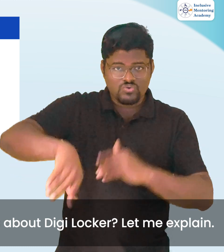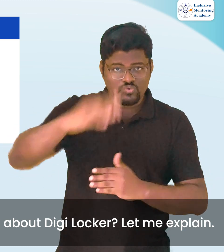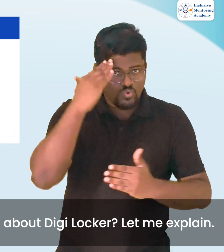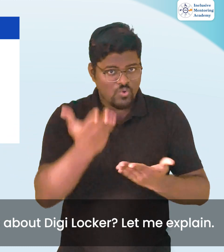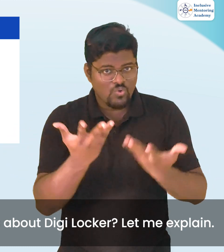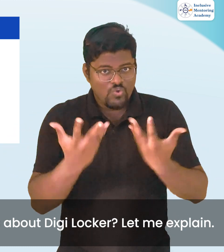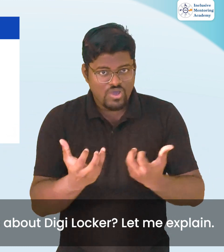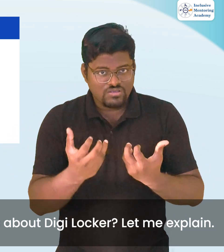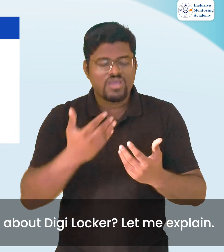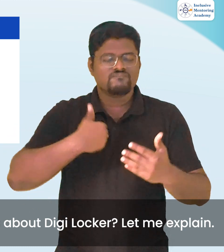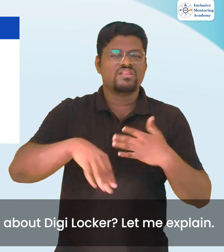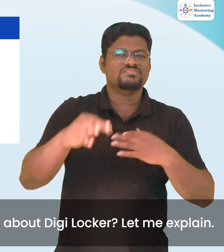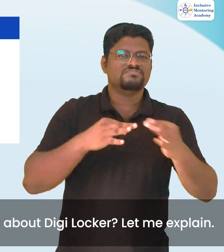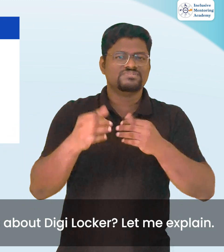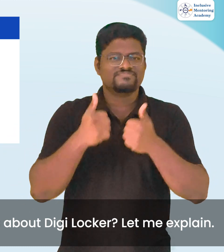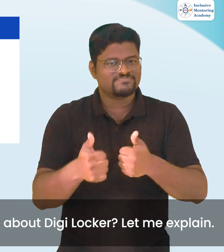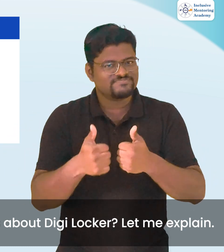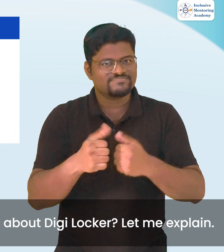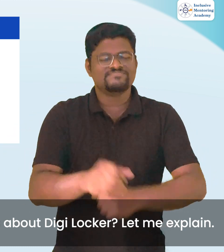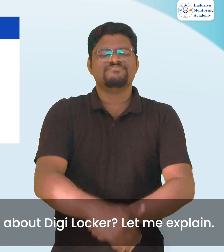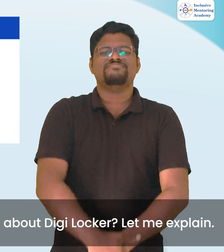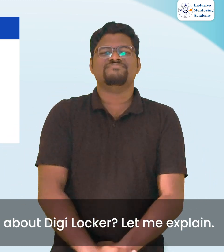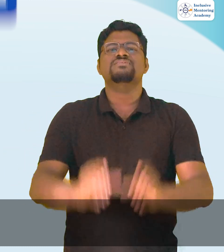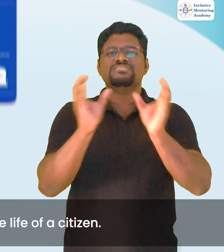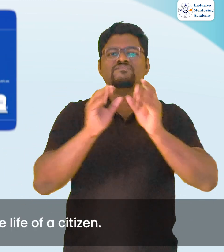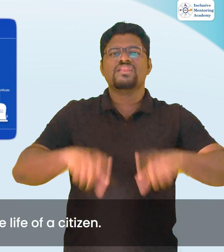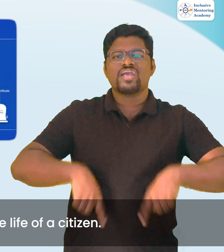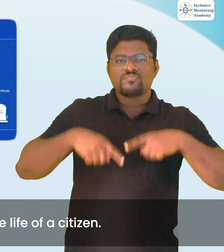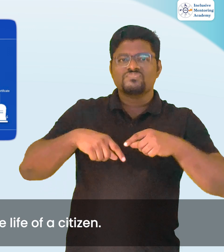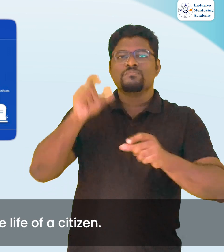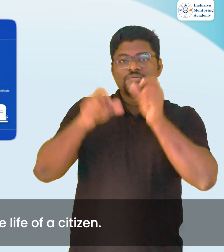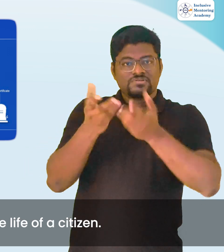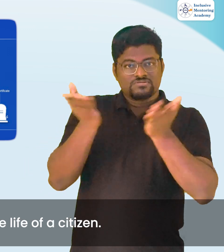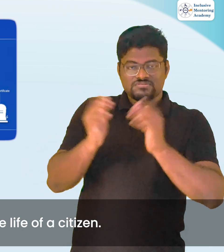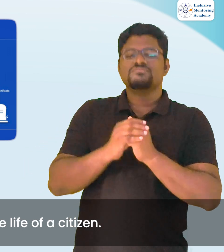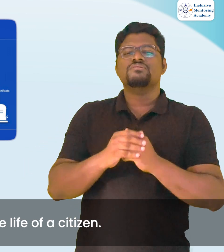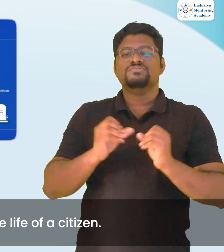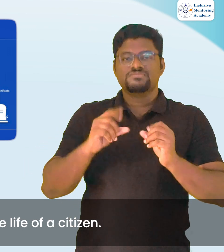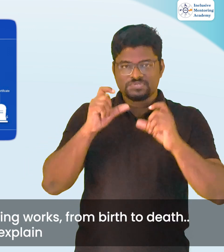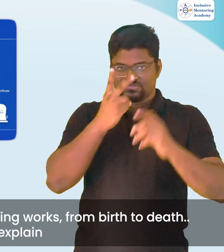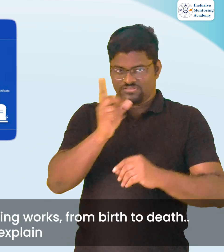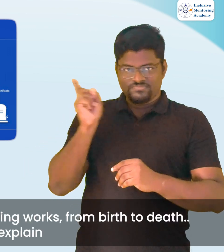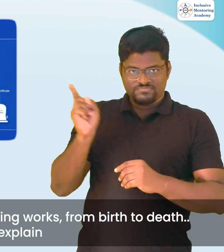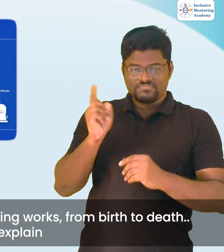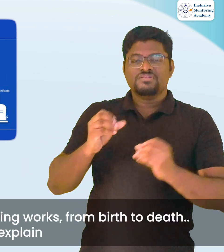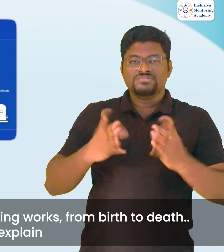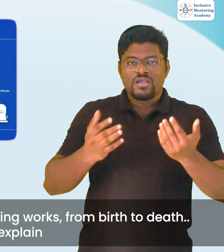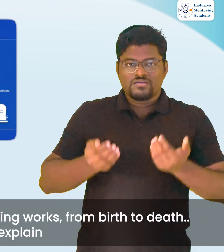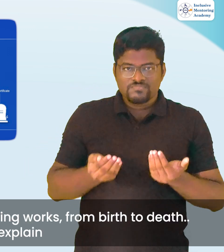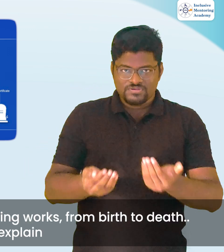about DigiLocker? Let me explain. Certificates in the life of a citizen. Look at the picture how everything